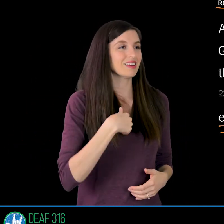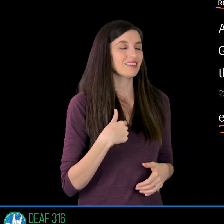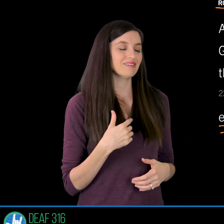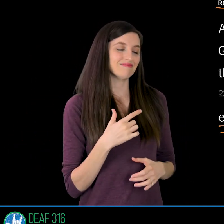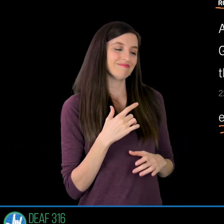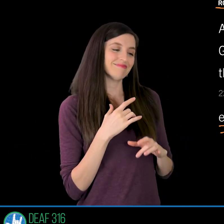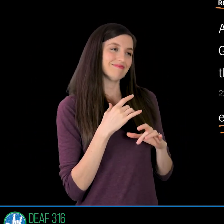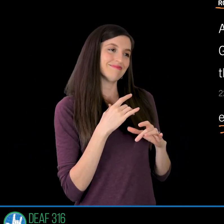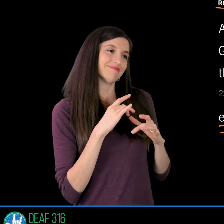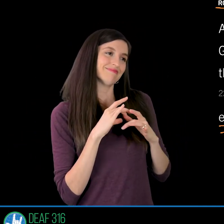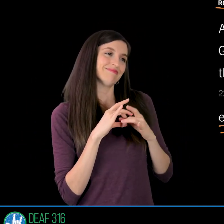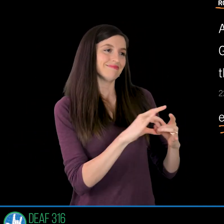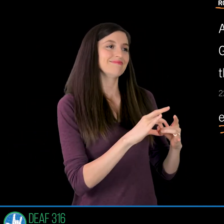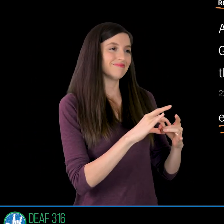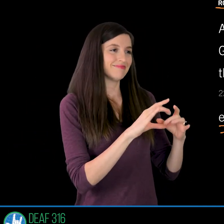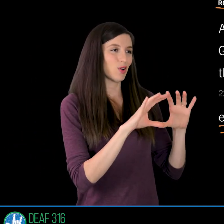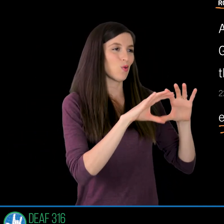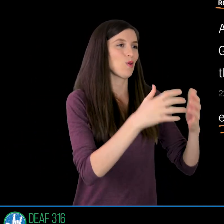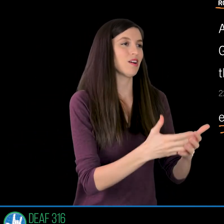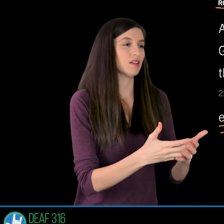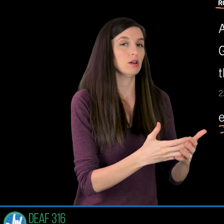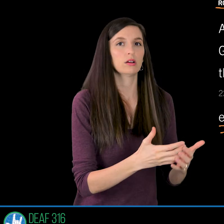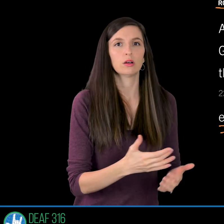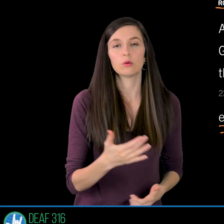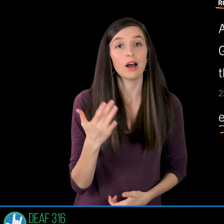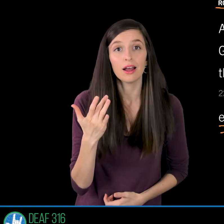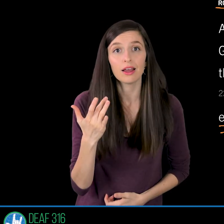because typically we